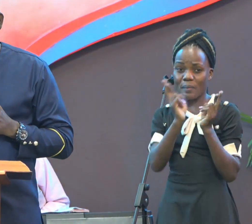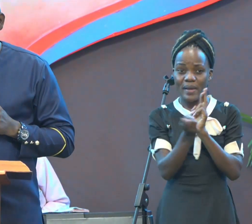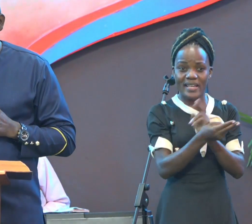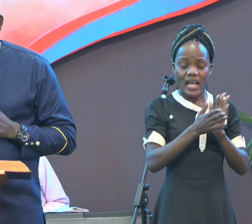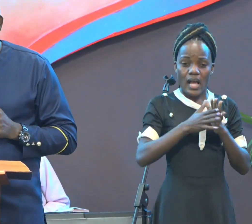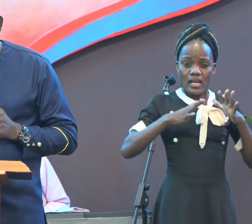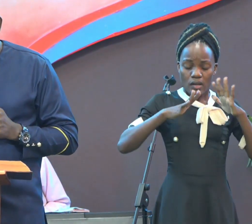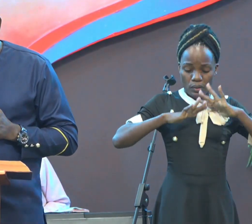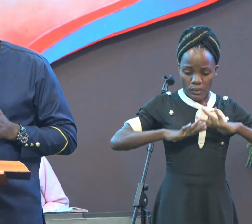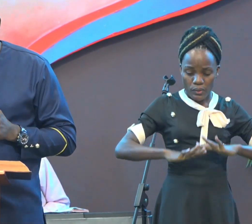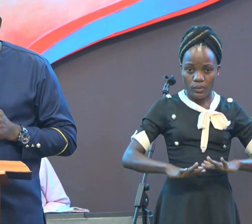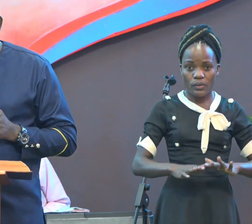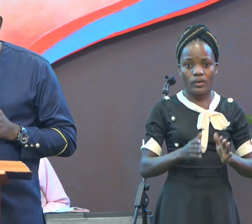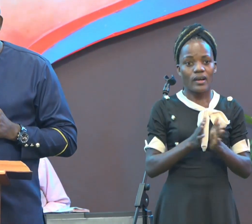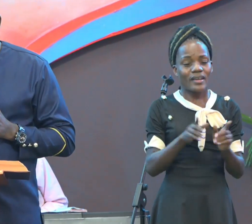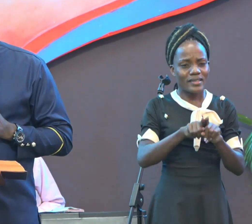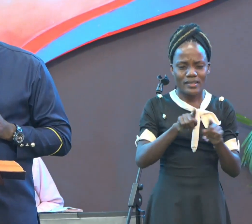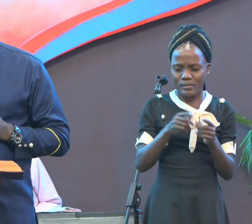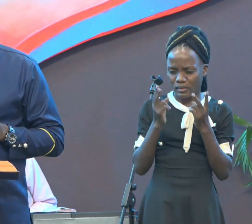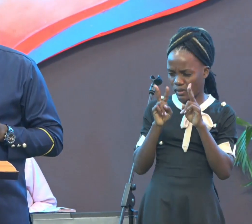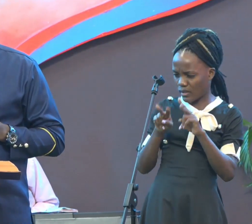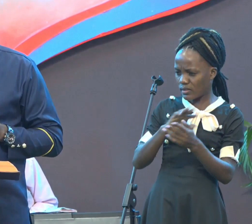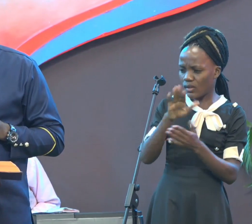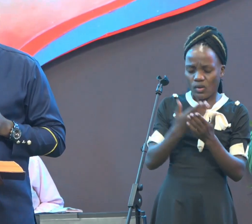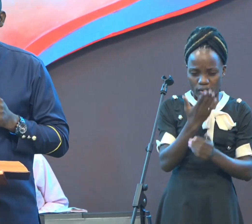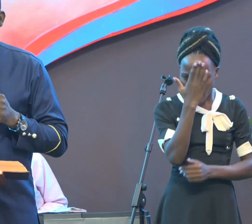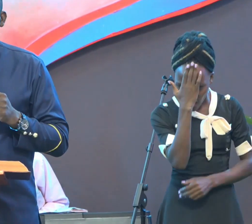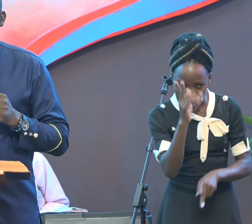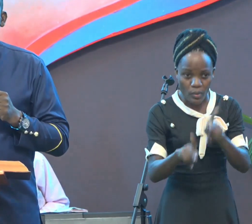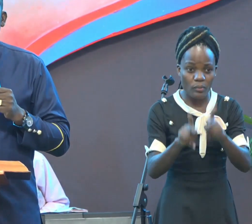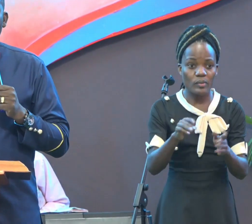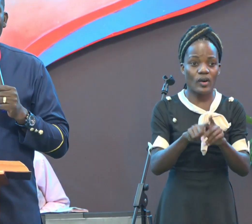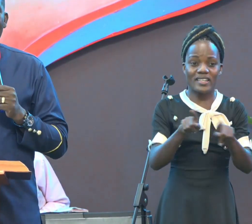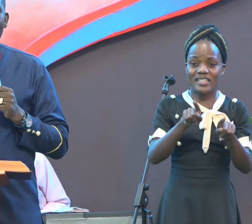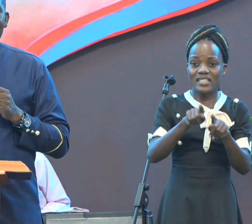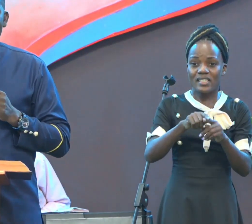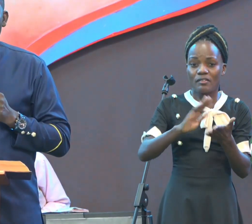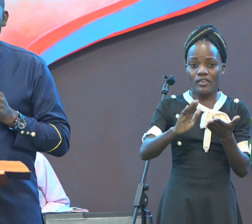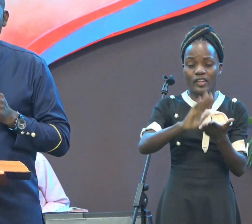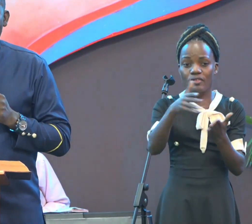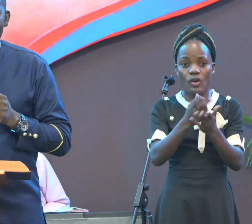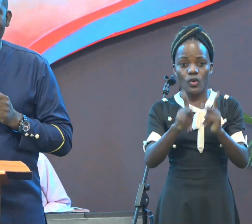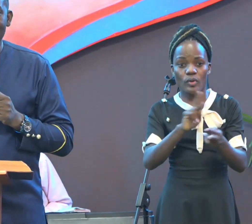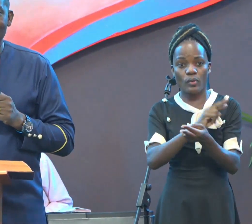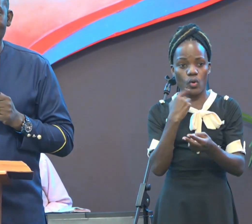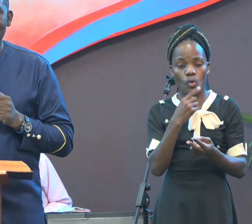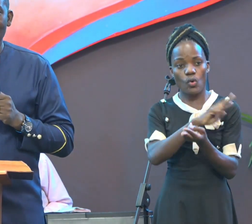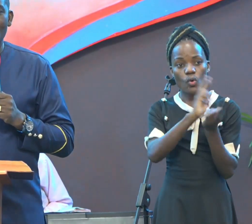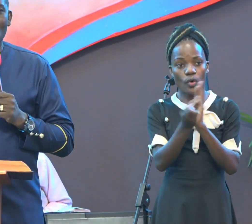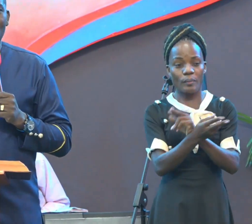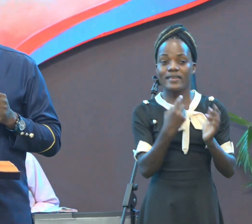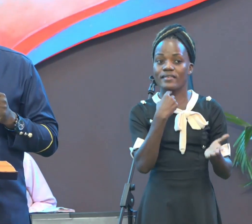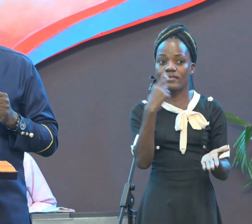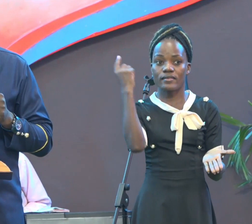omukakkamu okulamya omwoyo ogw'abakkakkamu n'okulamya omutima gw'abo ababoneredde. Gamba amina ya mpoko. Say